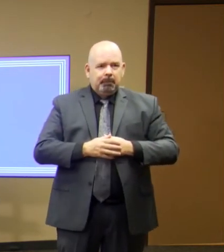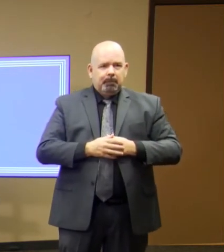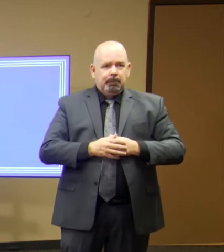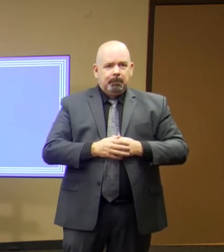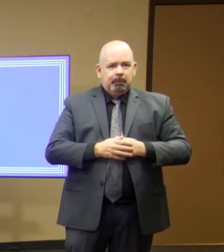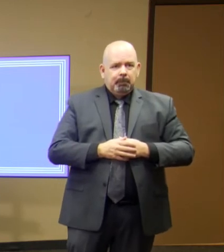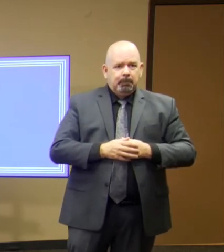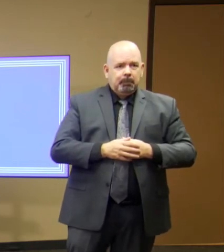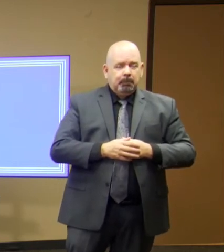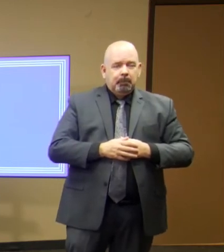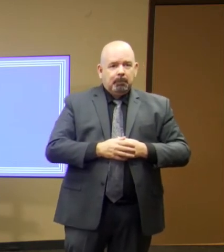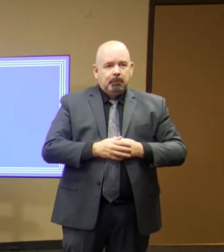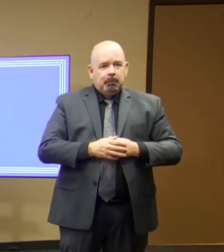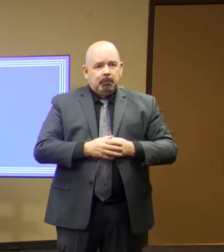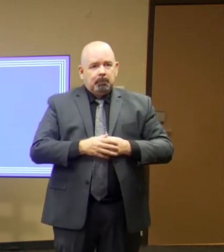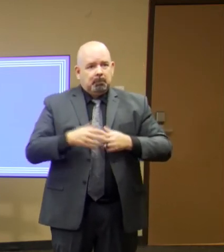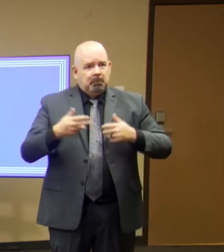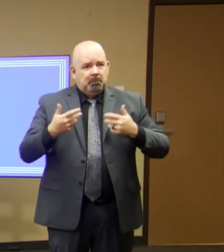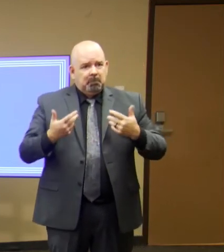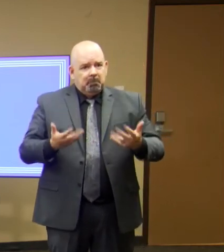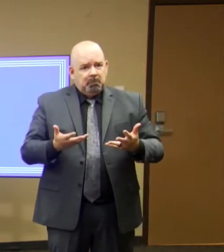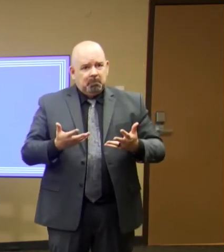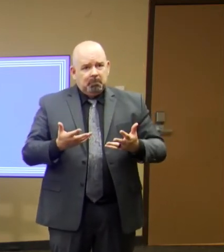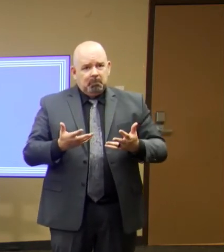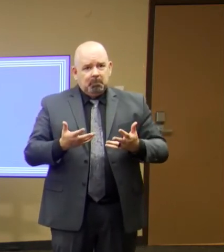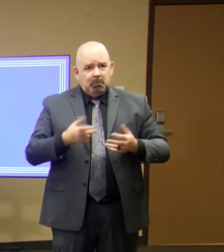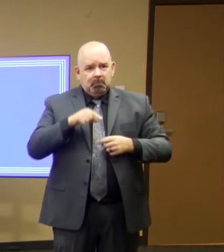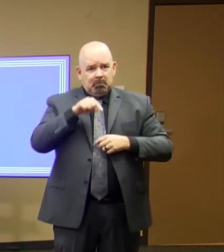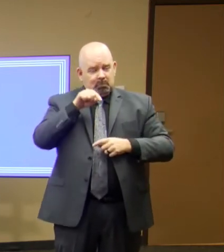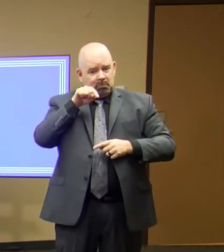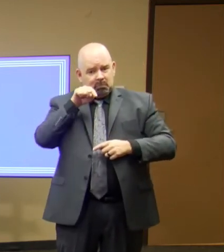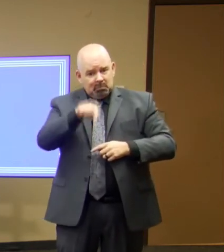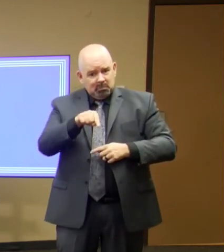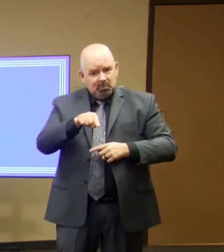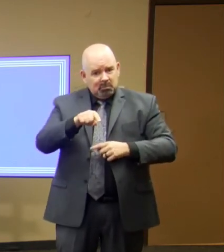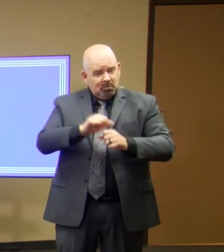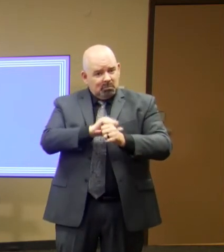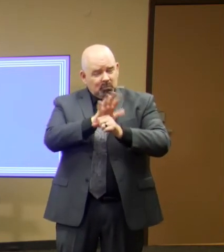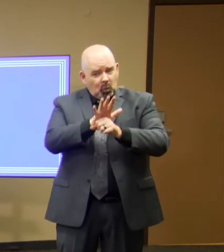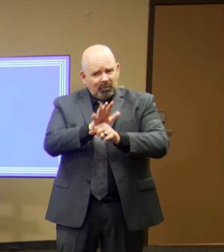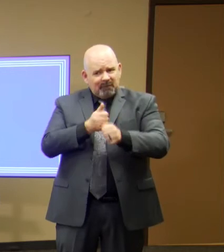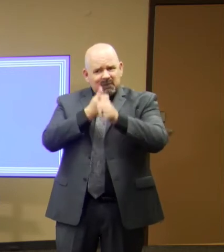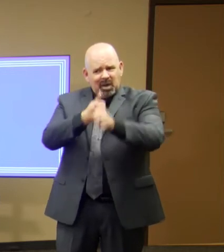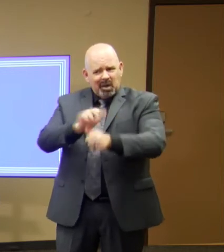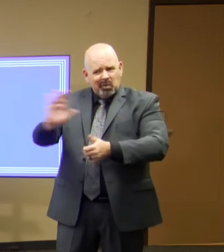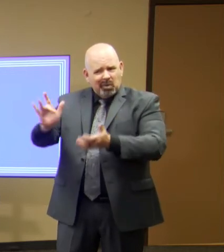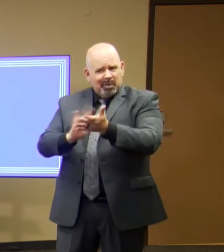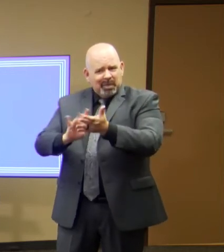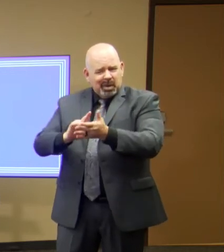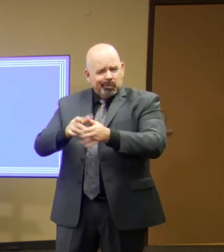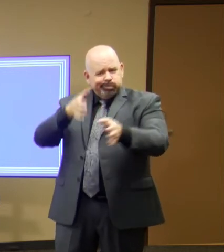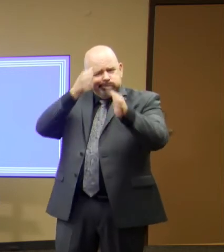works. If we only do a half measure towards the virus responds just like it did